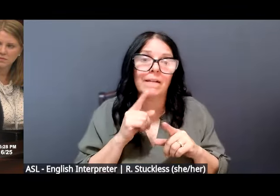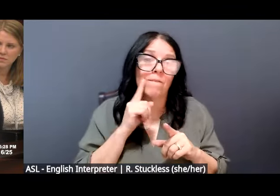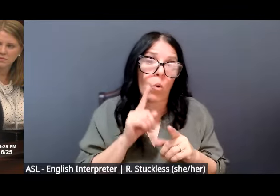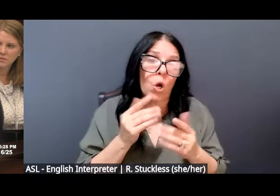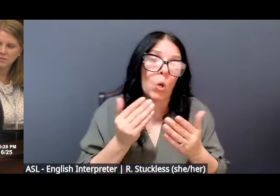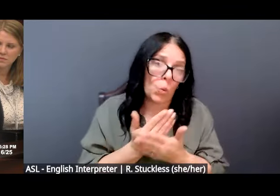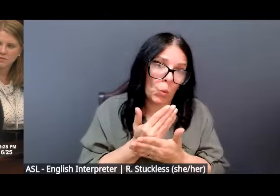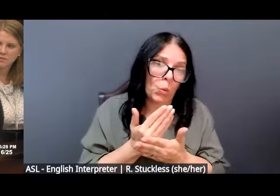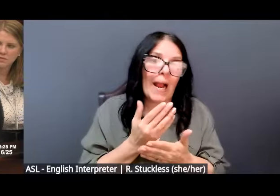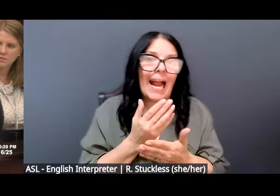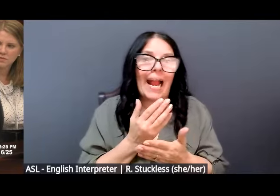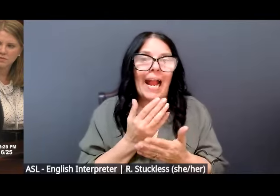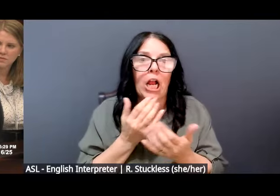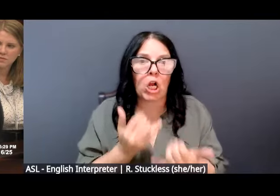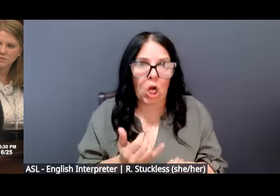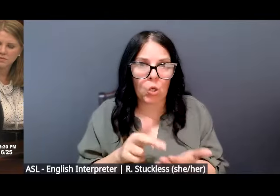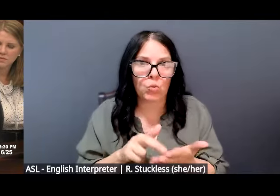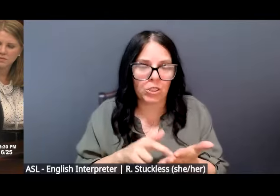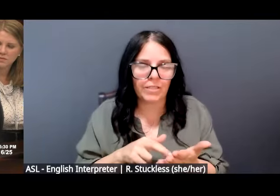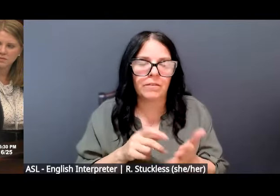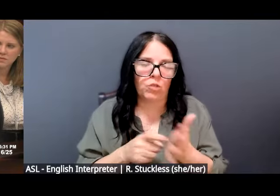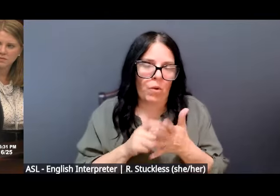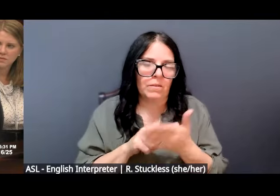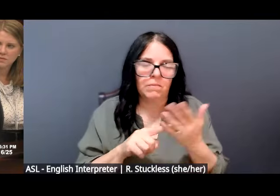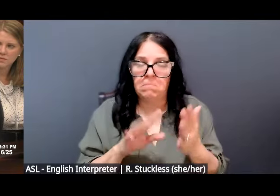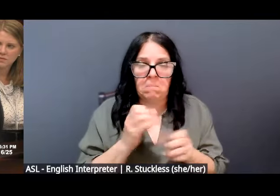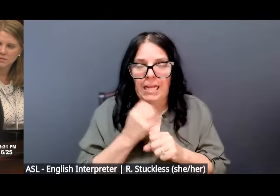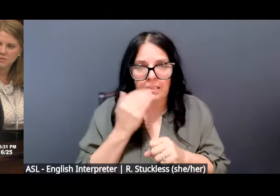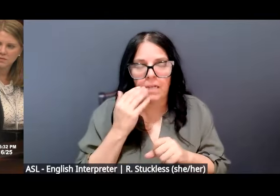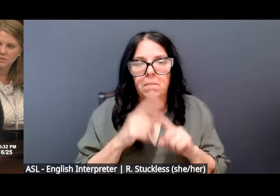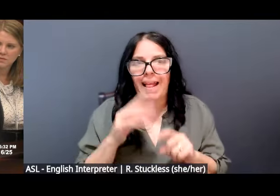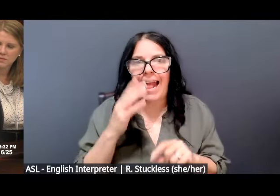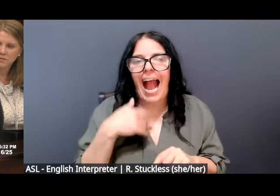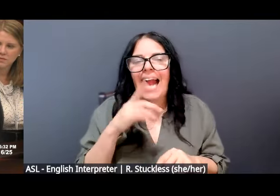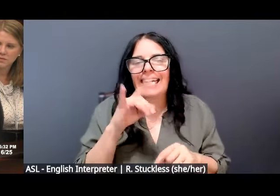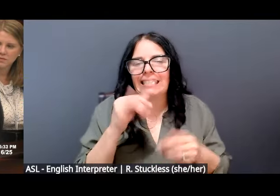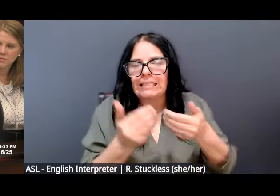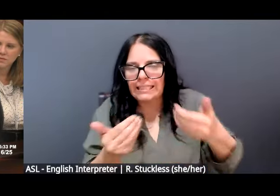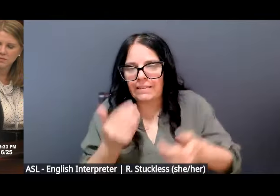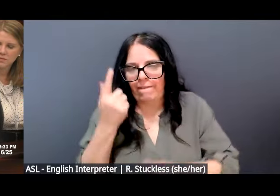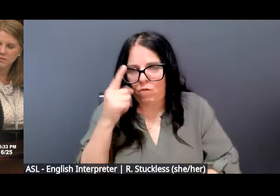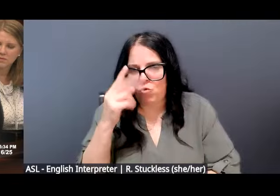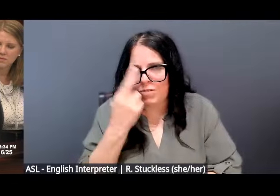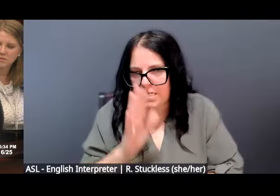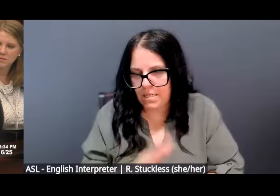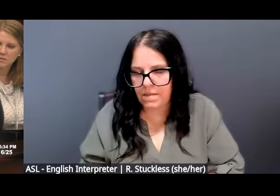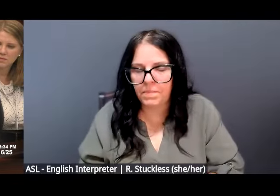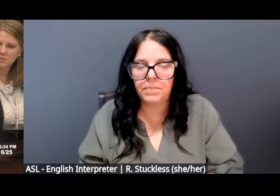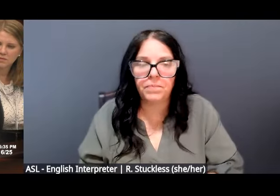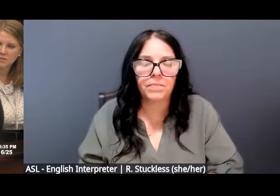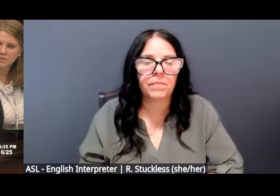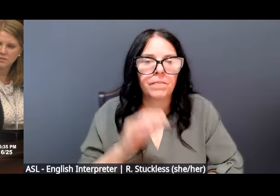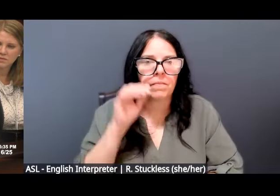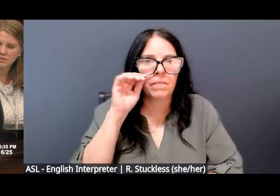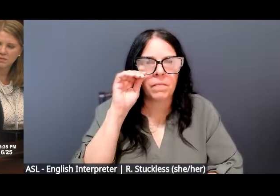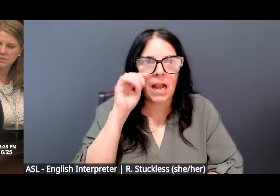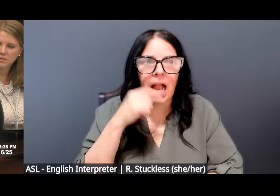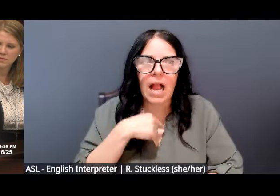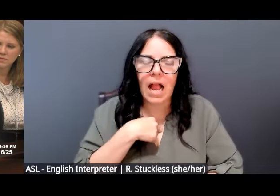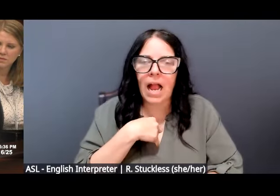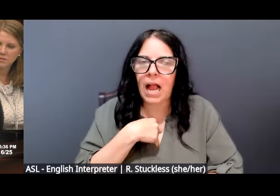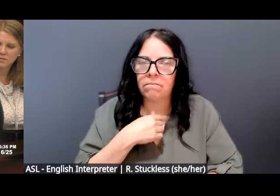are the requirements. I think that makes sense, but that was why I specifically left that. I don't believe that it is accurate to say that